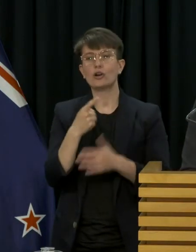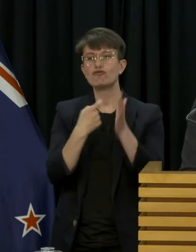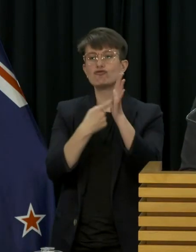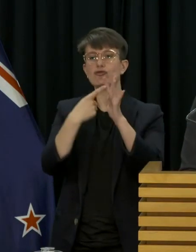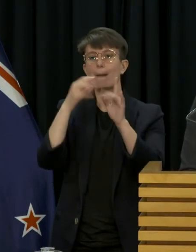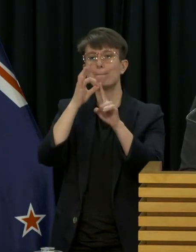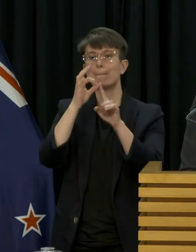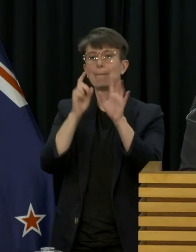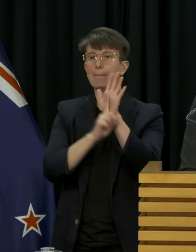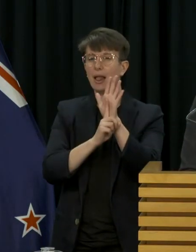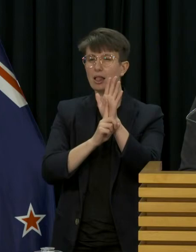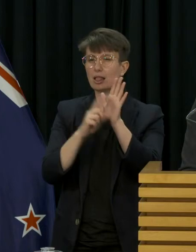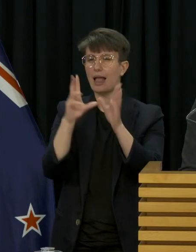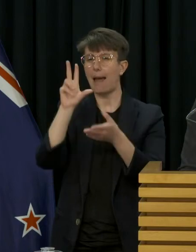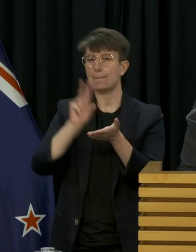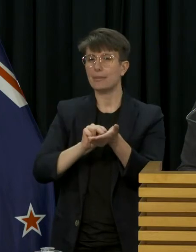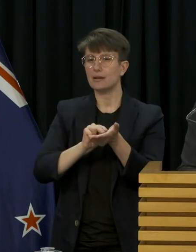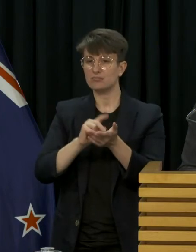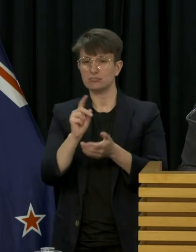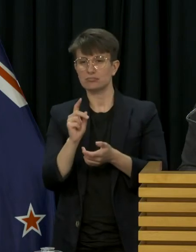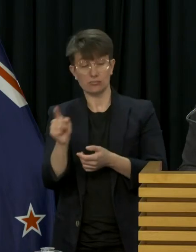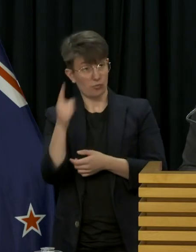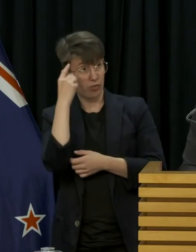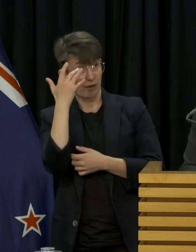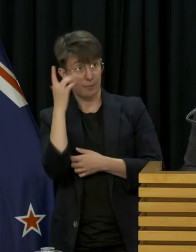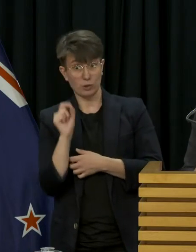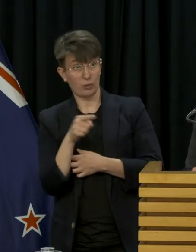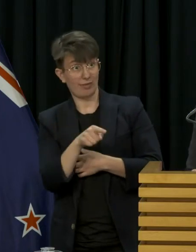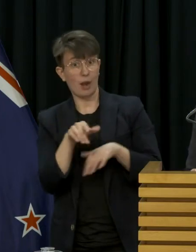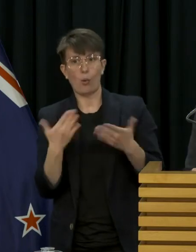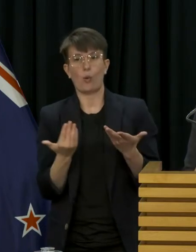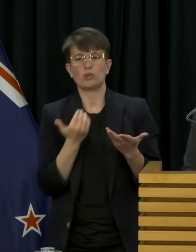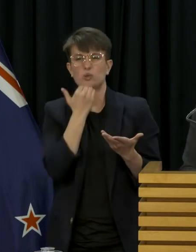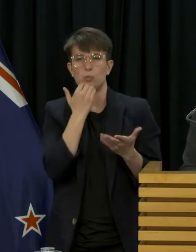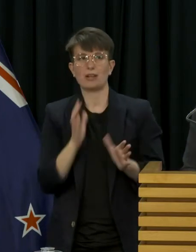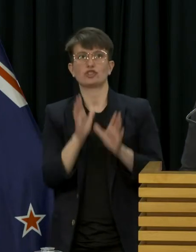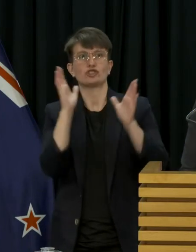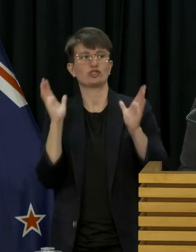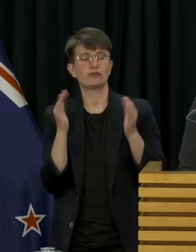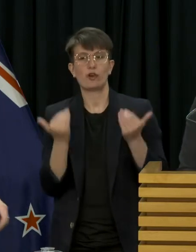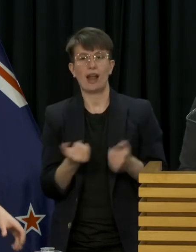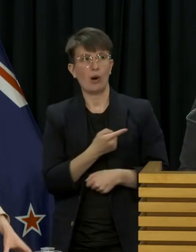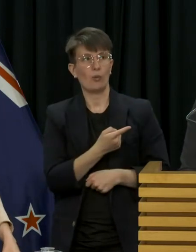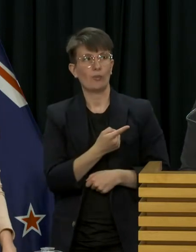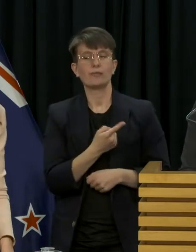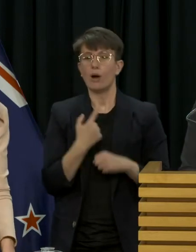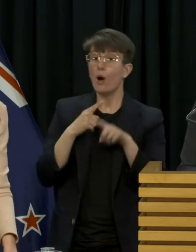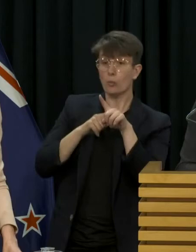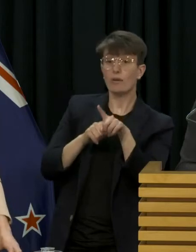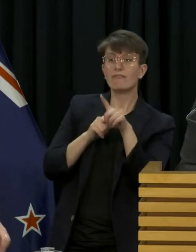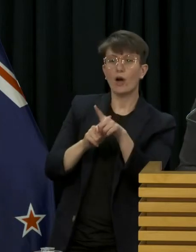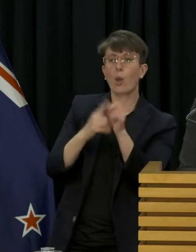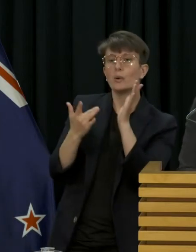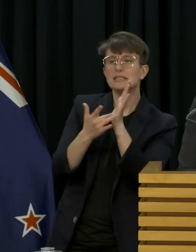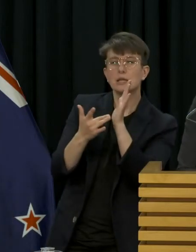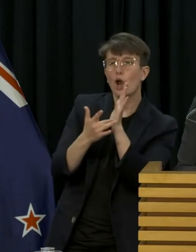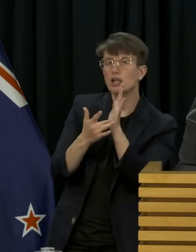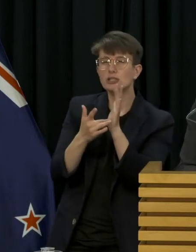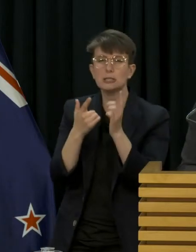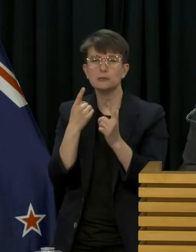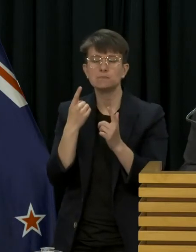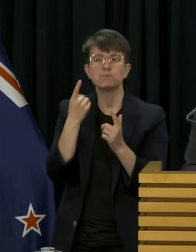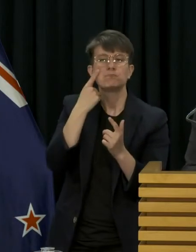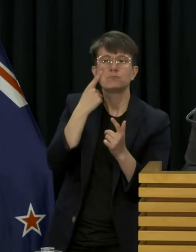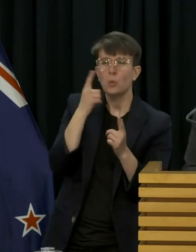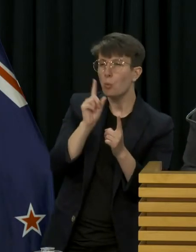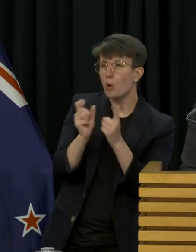doing, or would that be too much of an intervention? Look, we're following the technological developments here very closely. So obviously they're working with Google and Apple, using